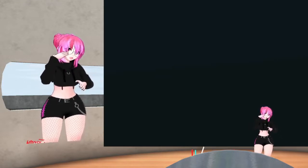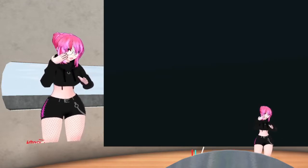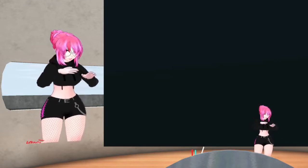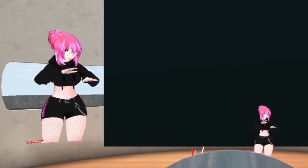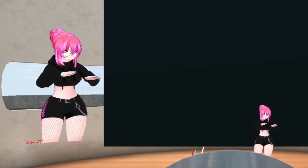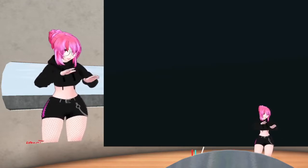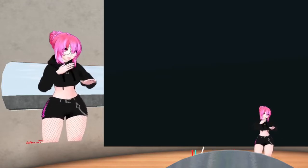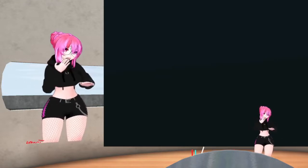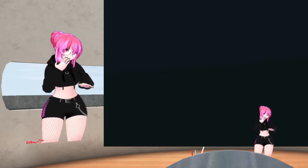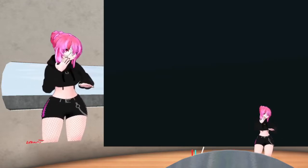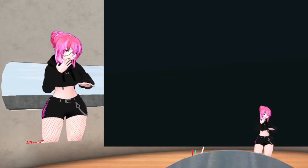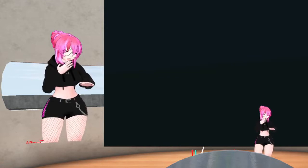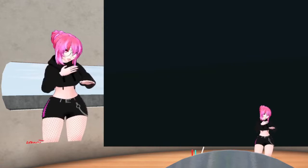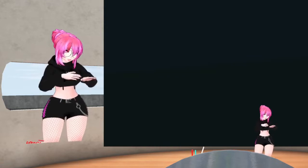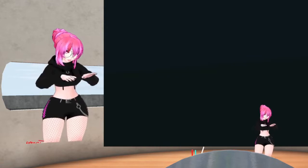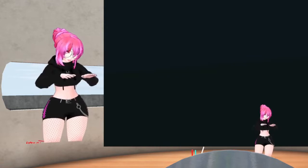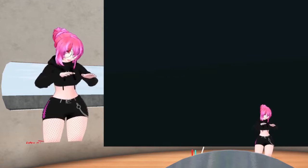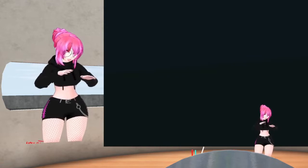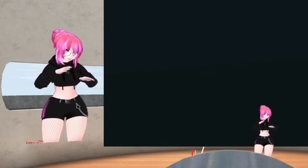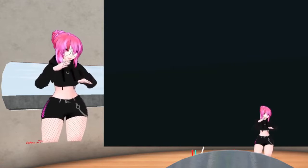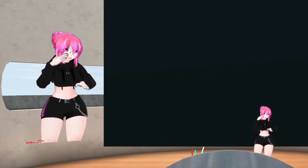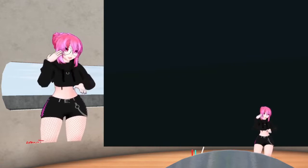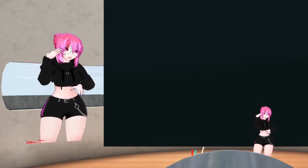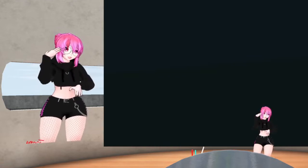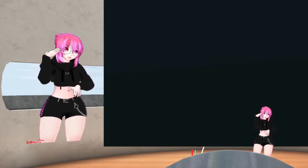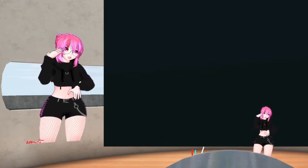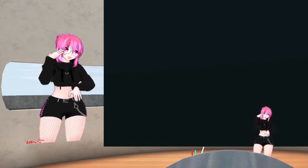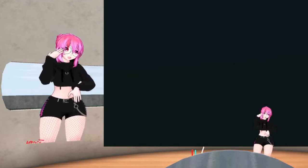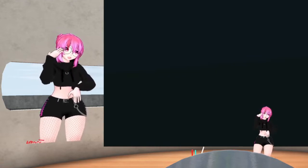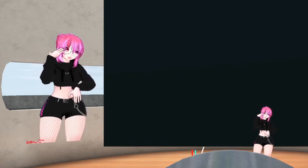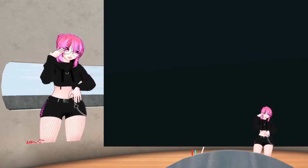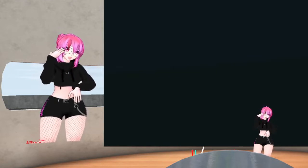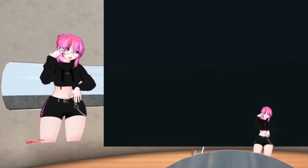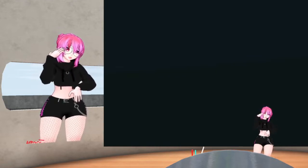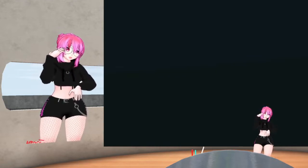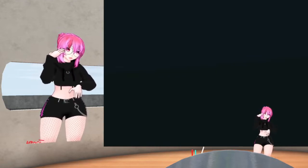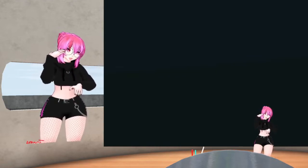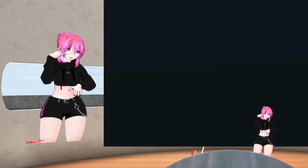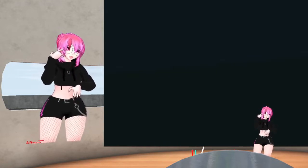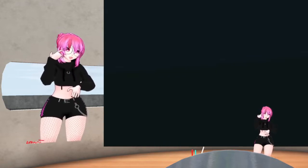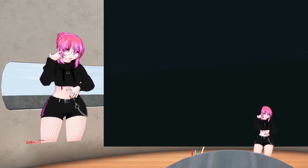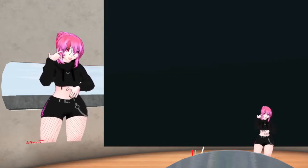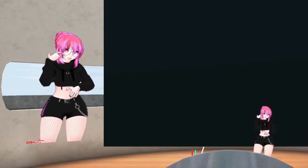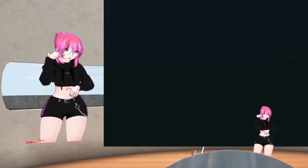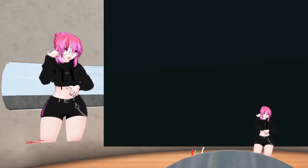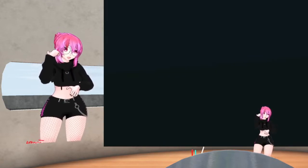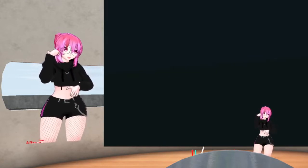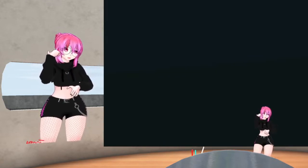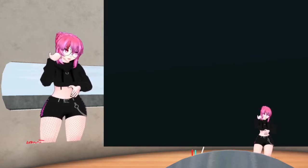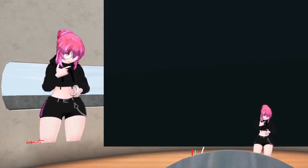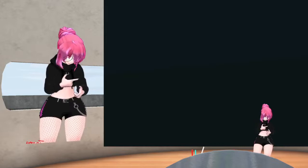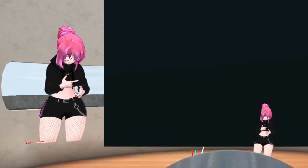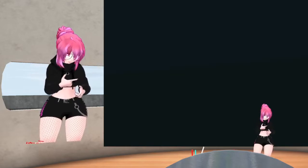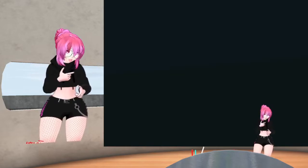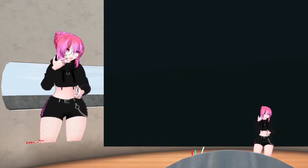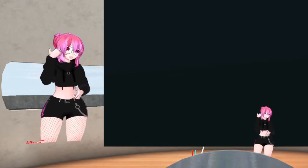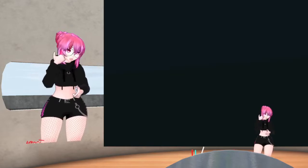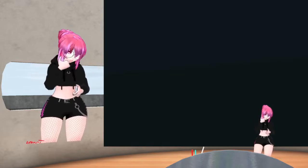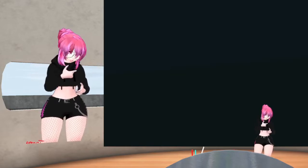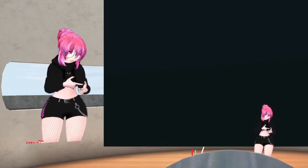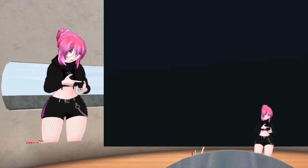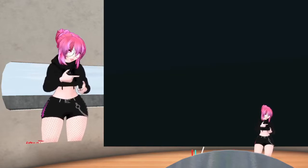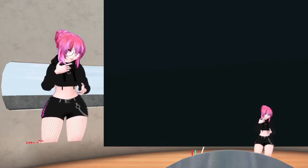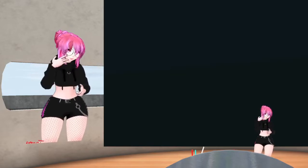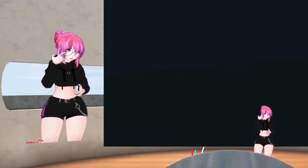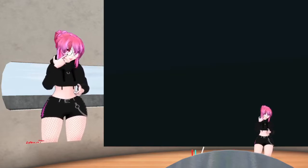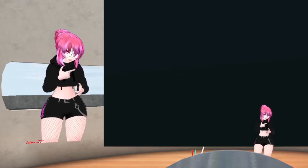on the side, because I know sister could look a little close, but I've just seen it more exaggerated, like really pointing, like